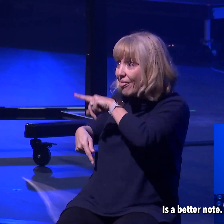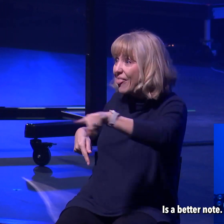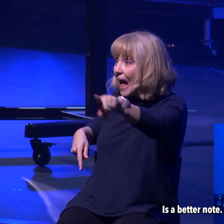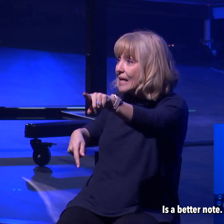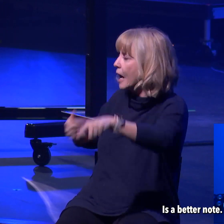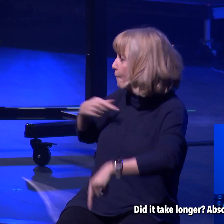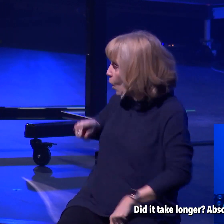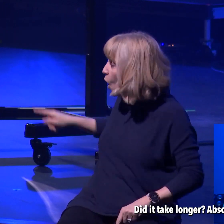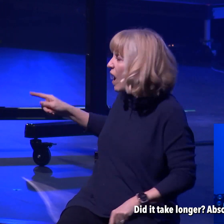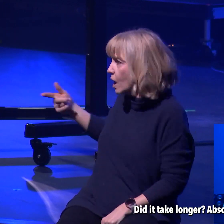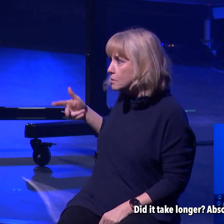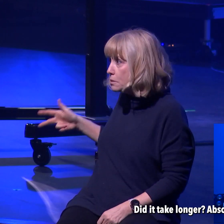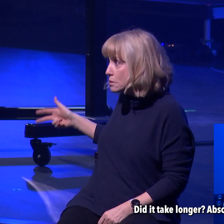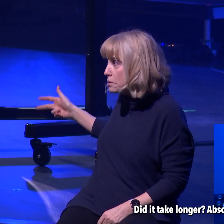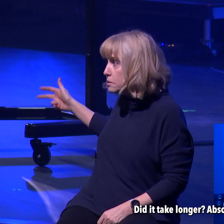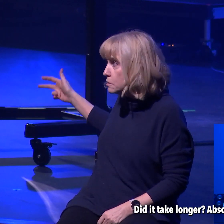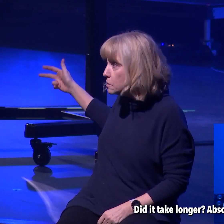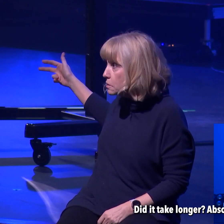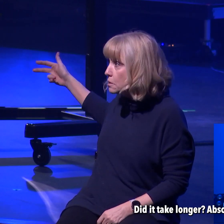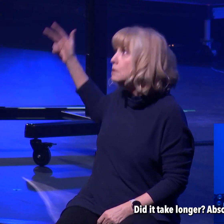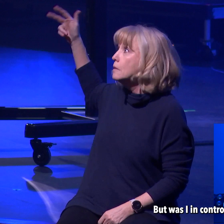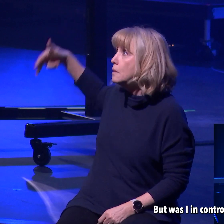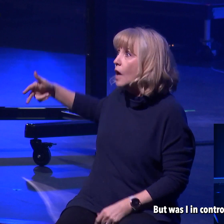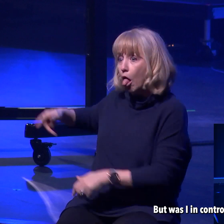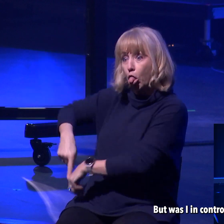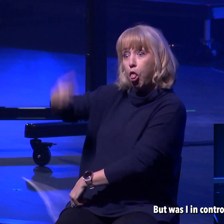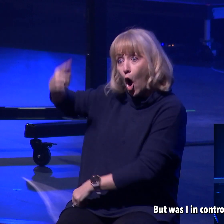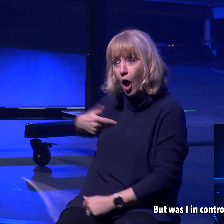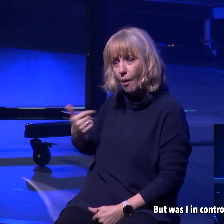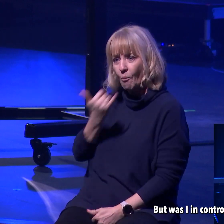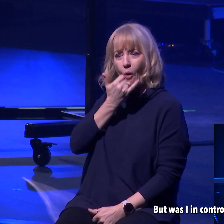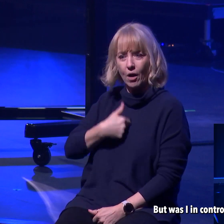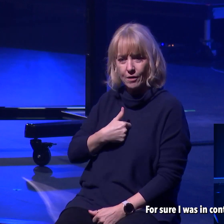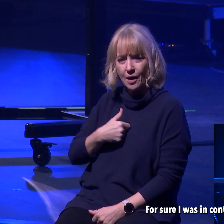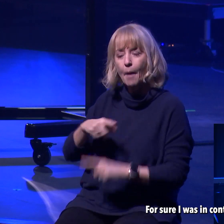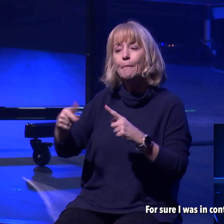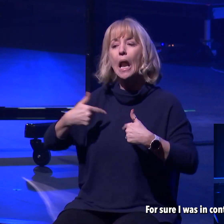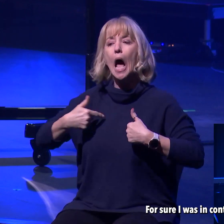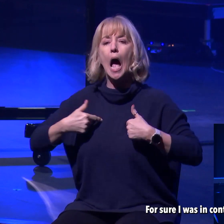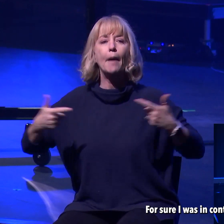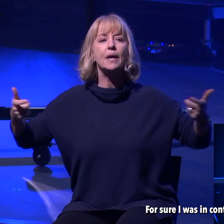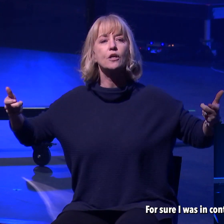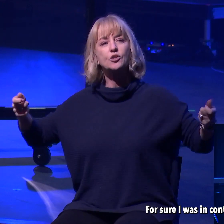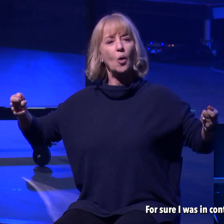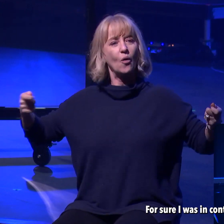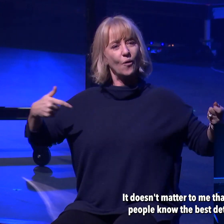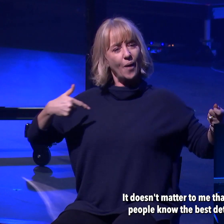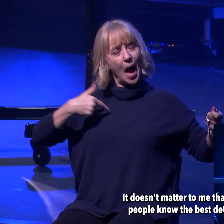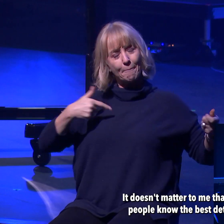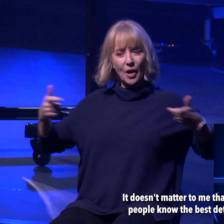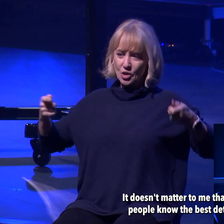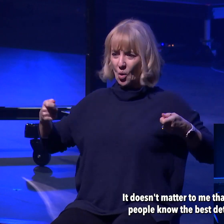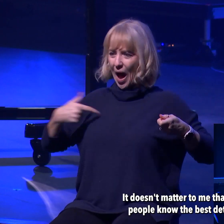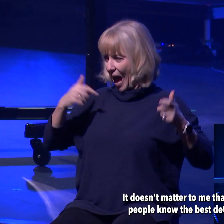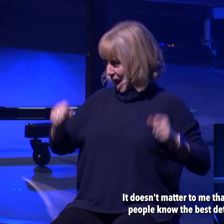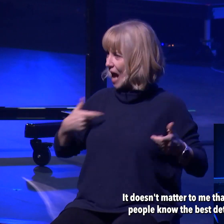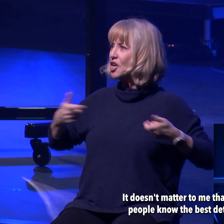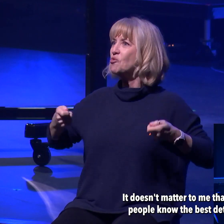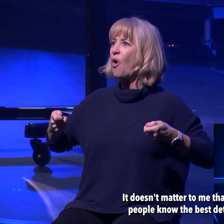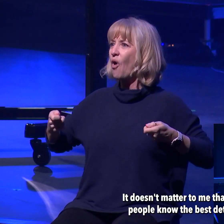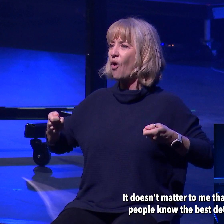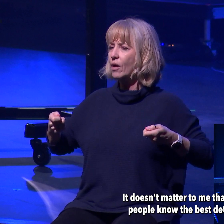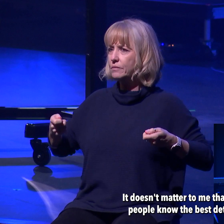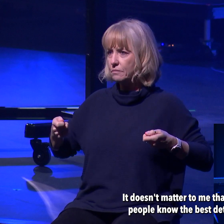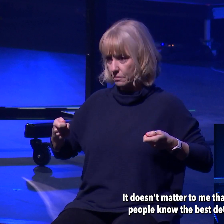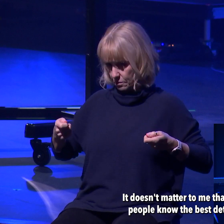better? Nope. Did it take longer? Absolutely. But was I in control? For sure, I was in control. It doesn't matter to me that the road